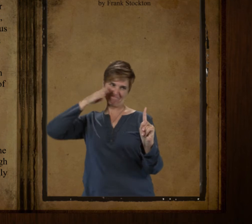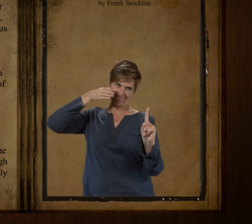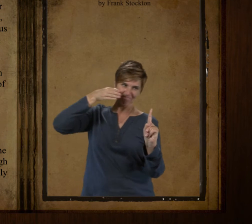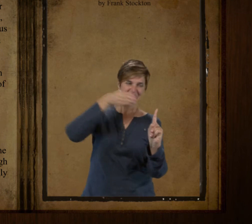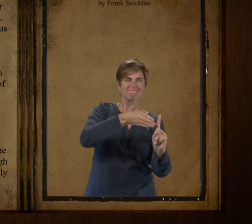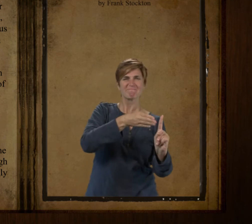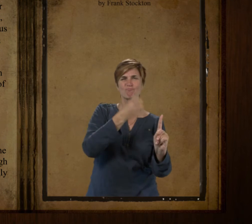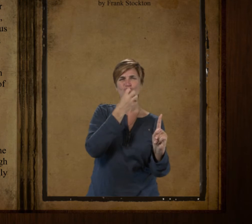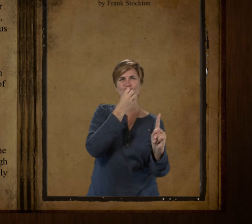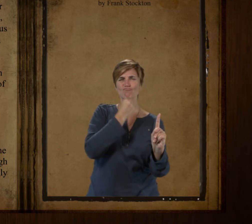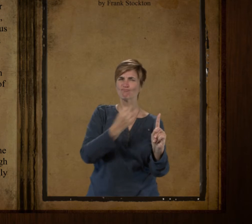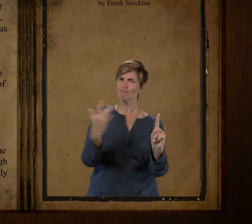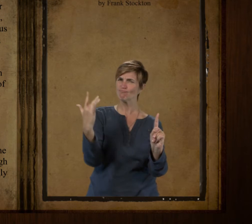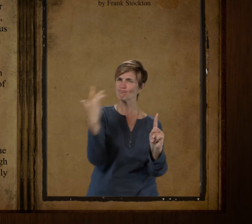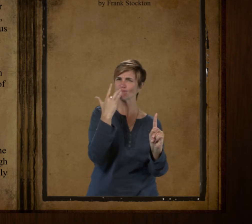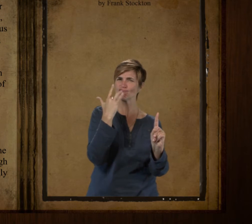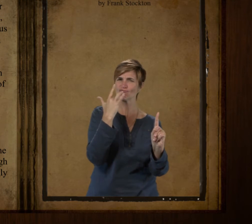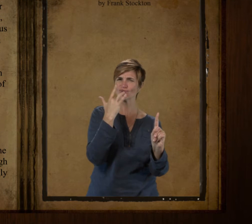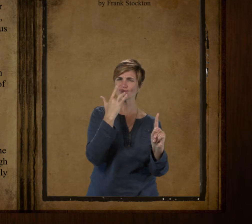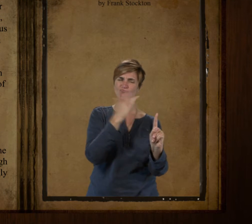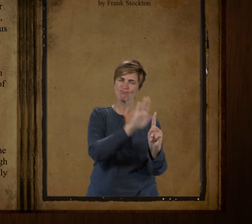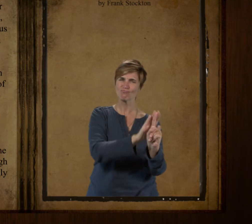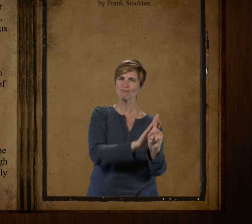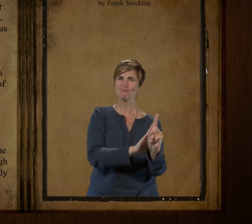romance who love royal maidens.